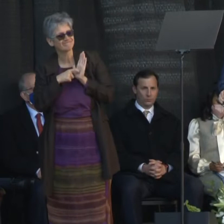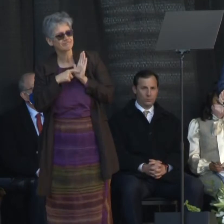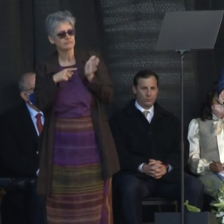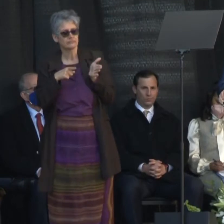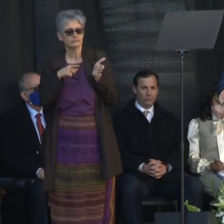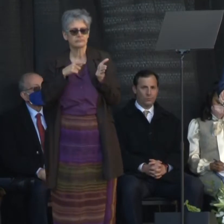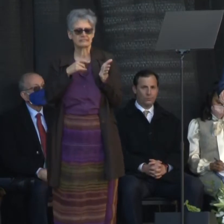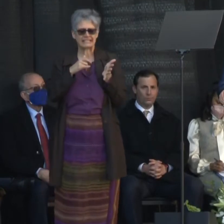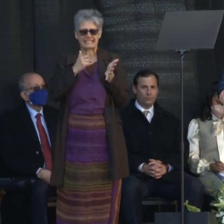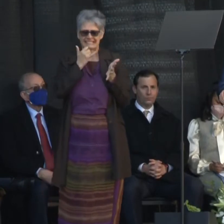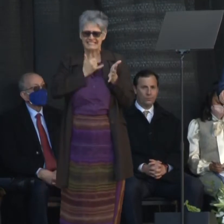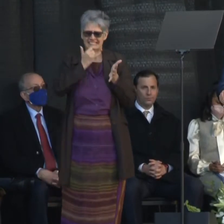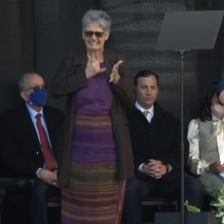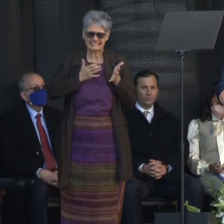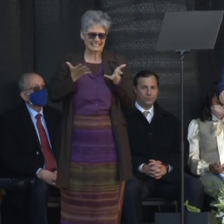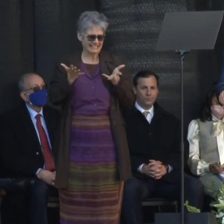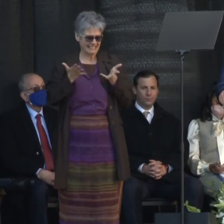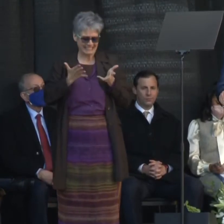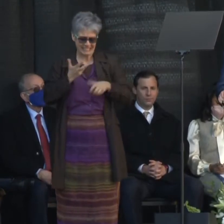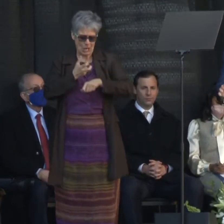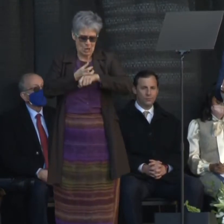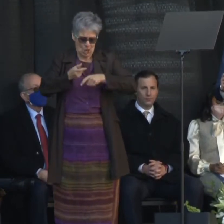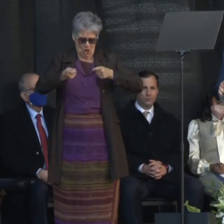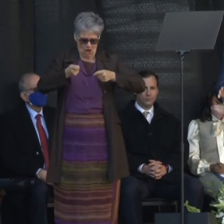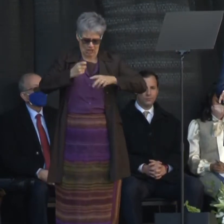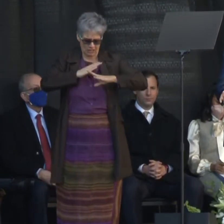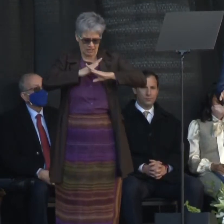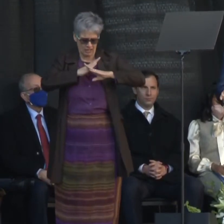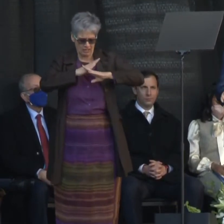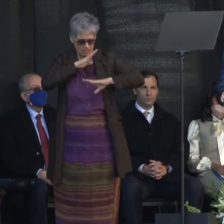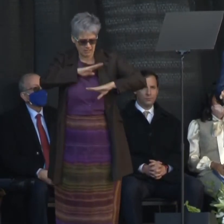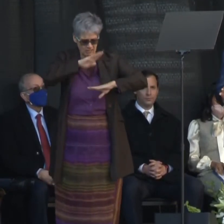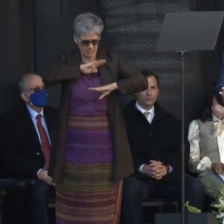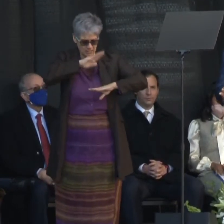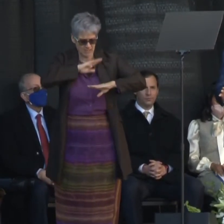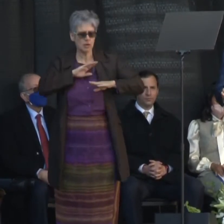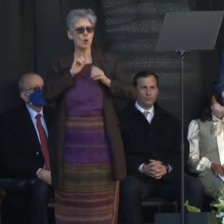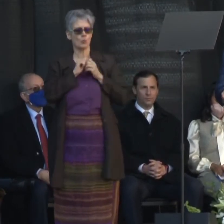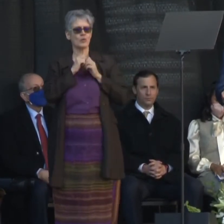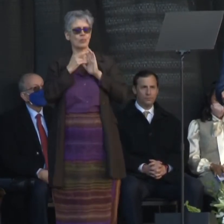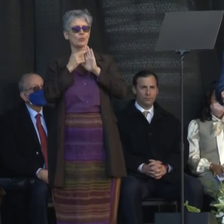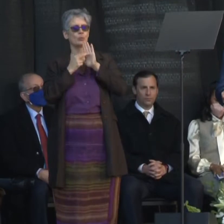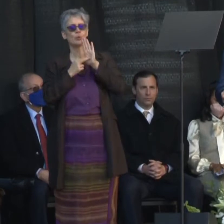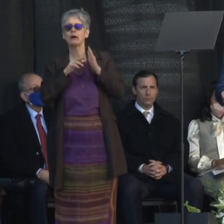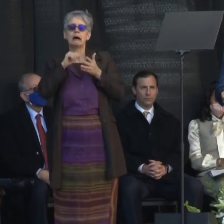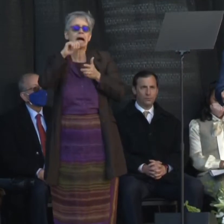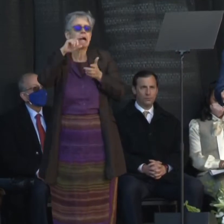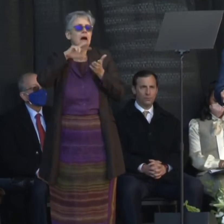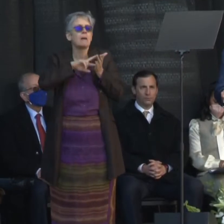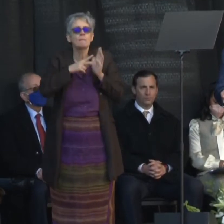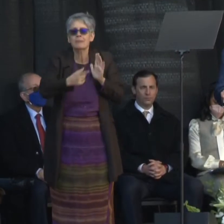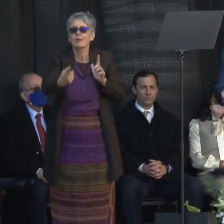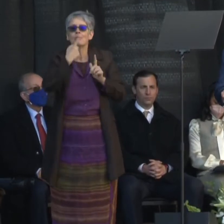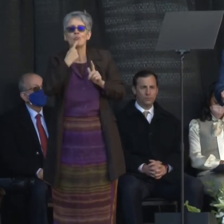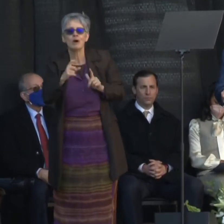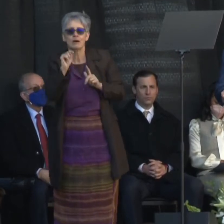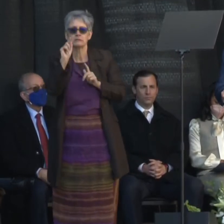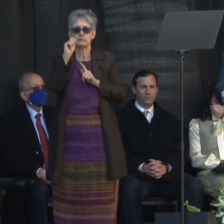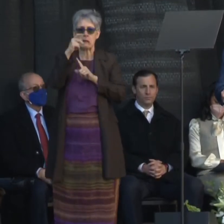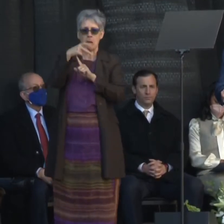The experience I had with government here that enlightened me to unintentional barriers our systems had